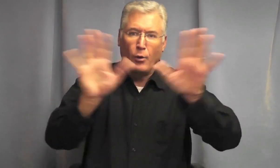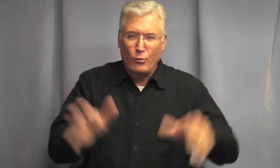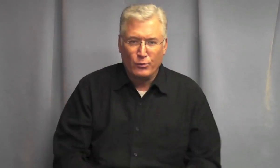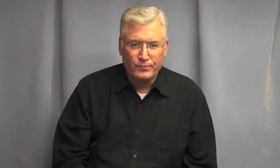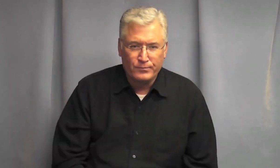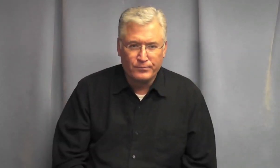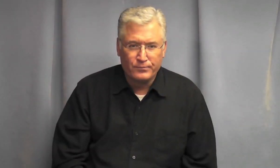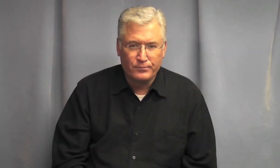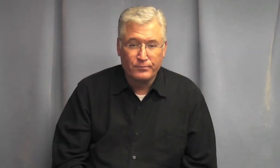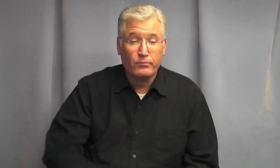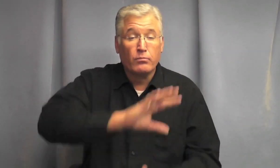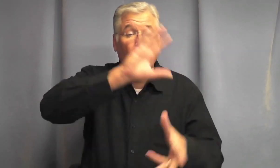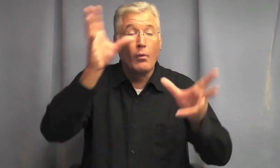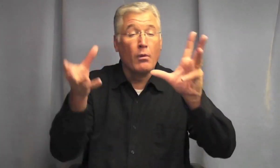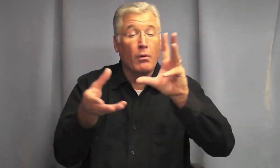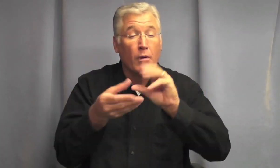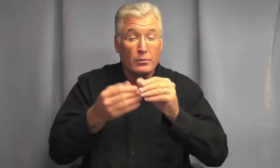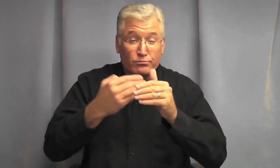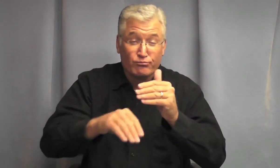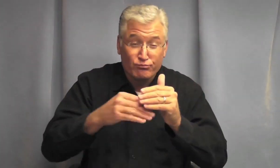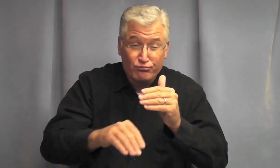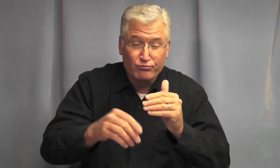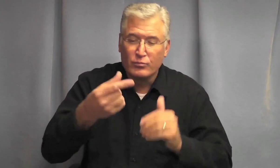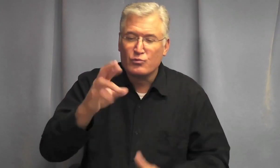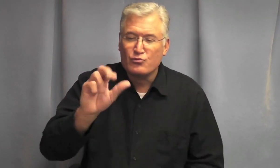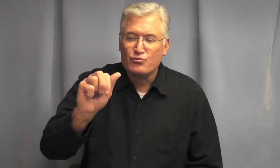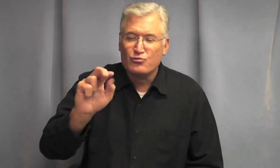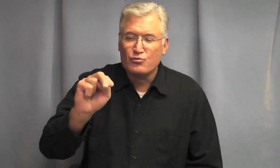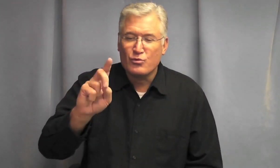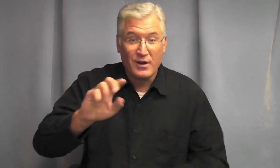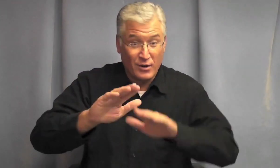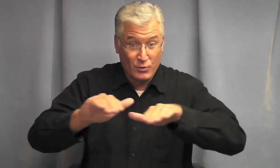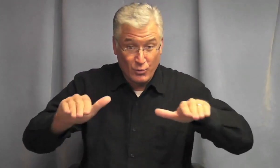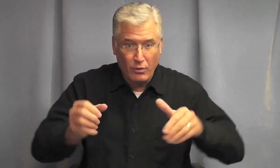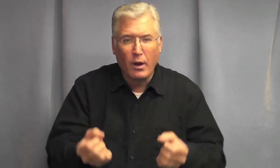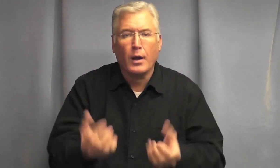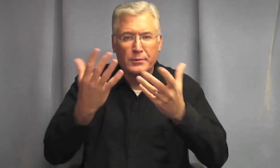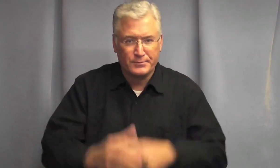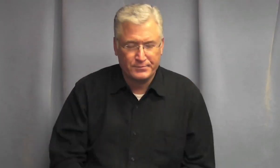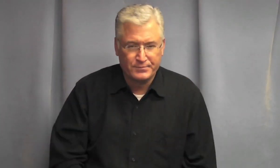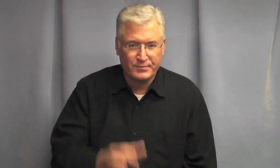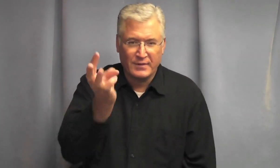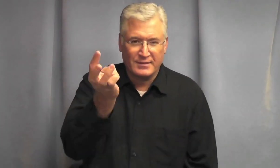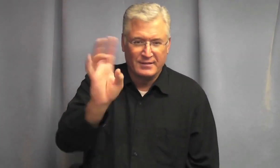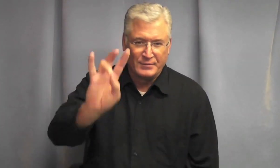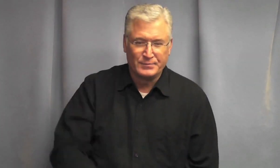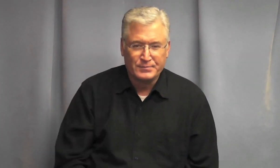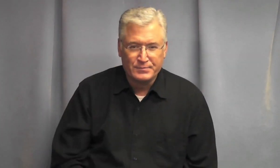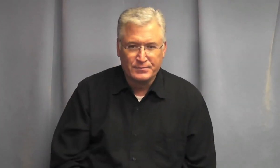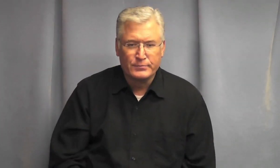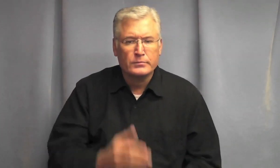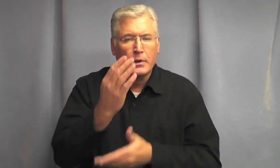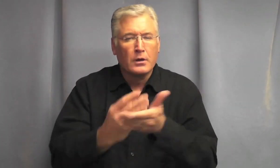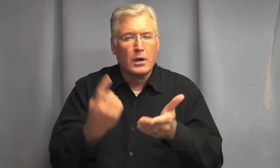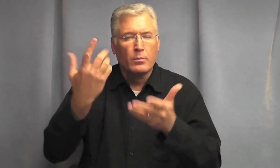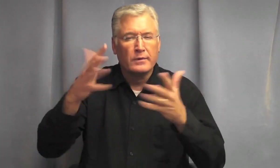up understanding the gospel clearly. Altogether, the descendants, the children, how many?